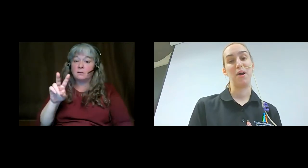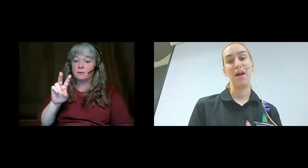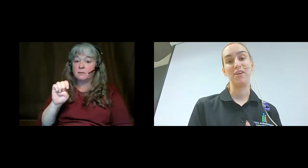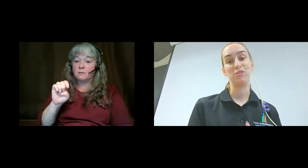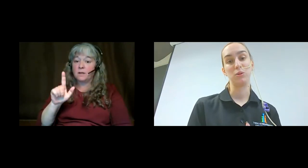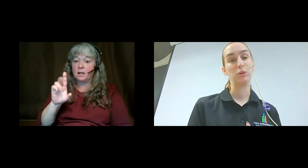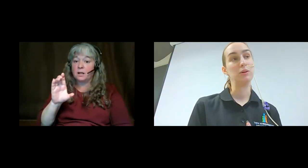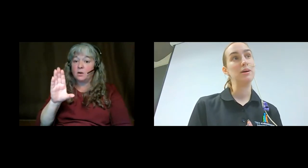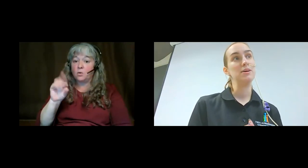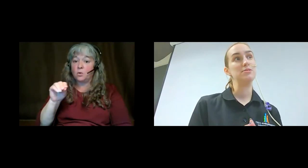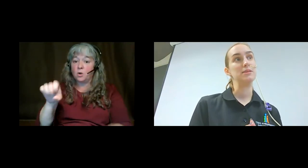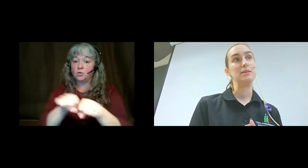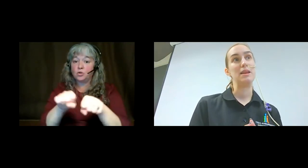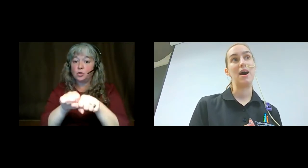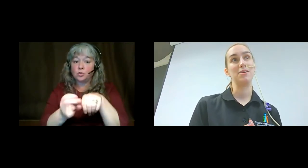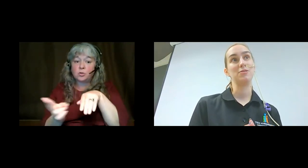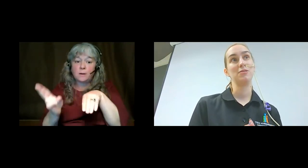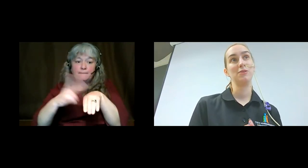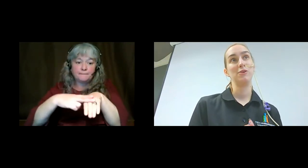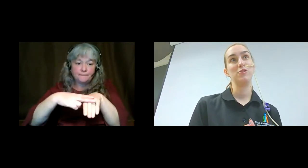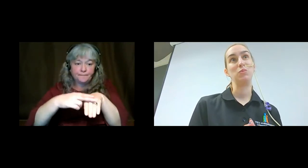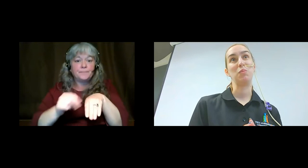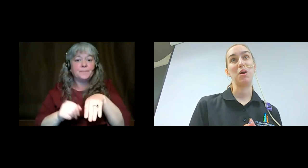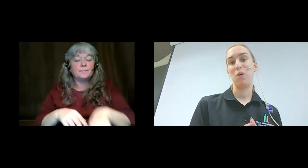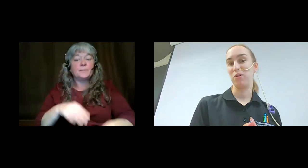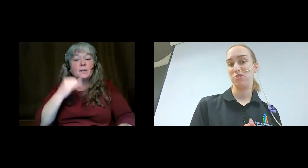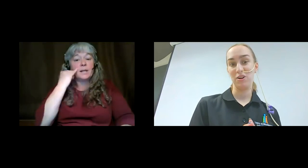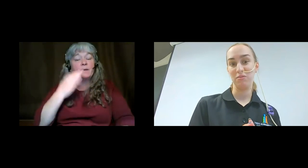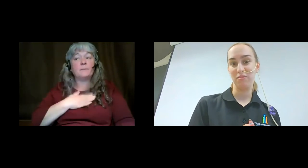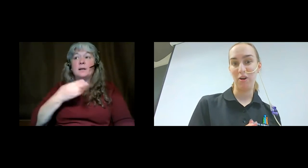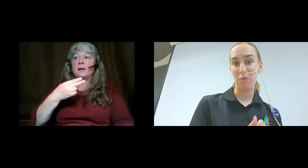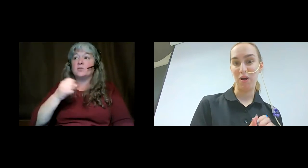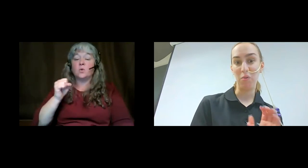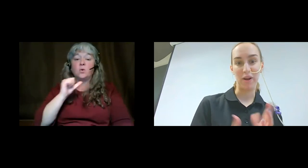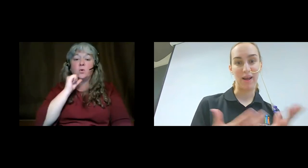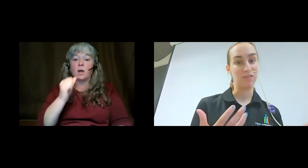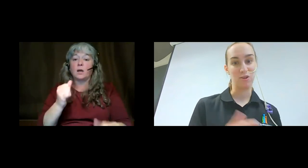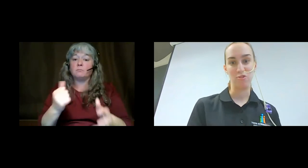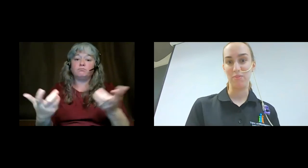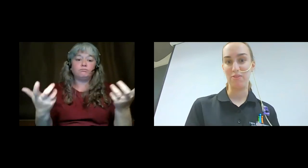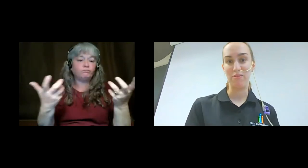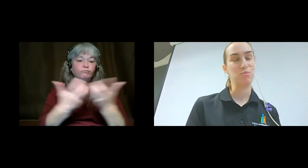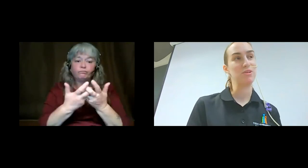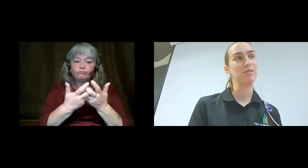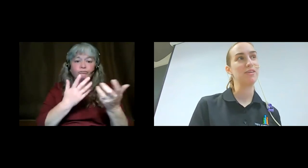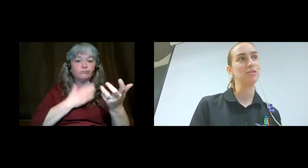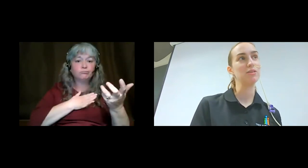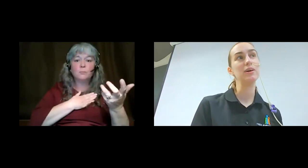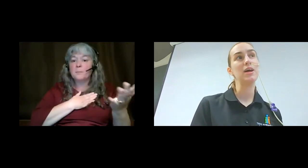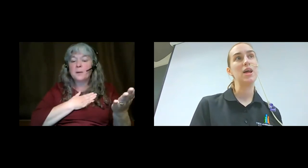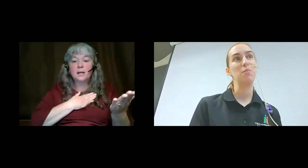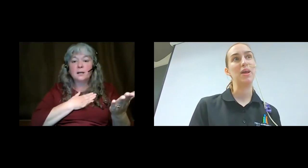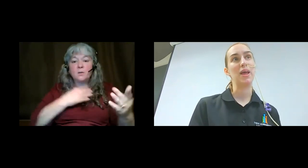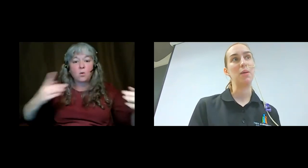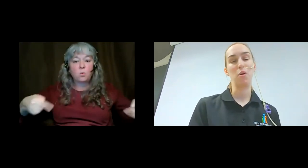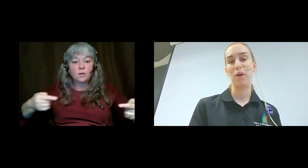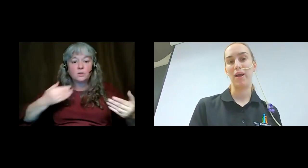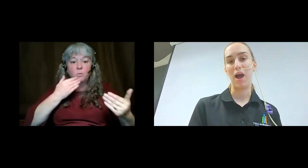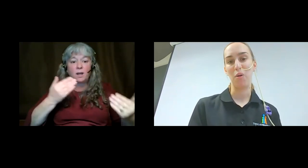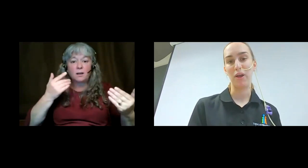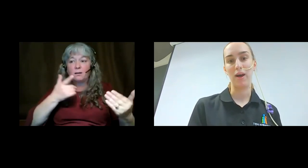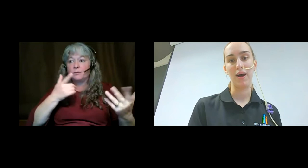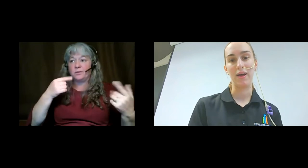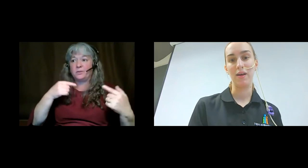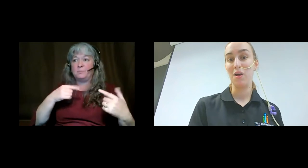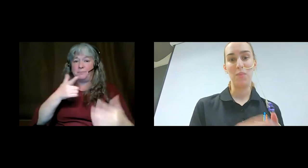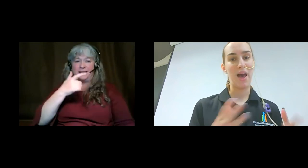If my high school did not suit my wheelchair very well when I had surgery my freshman year of high school, it became, okay, how